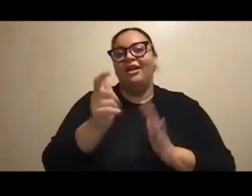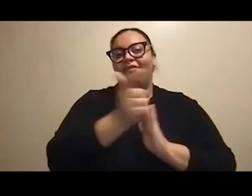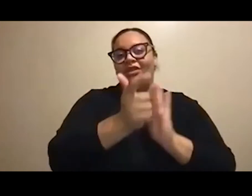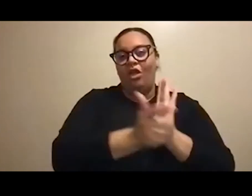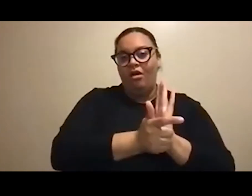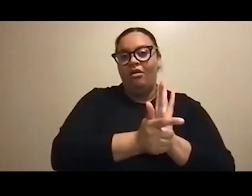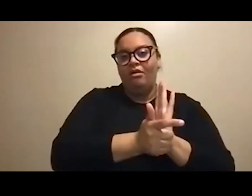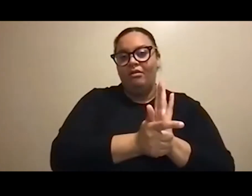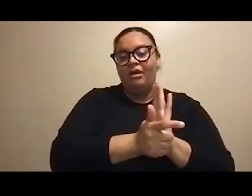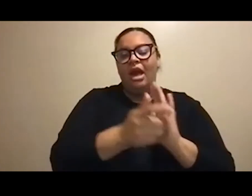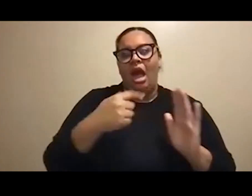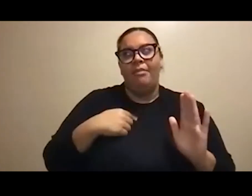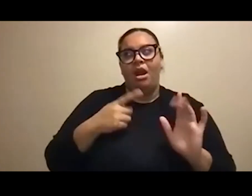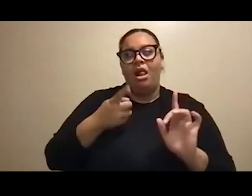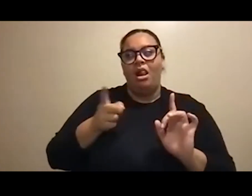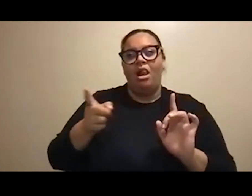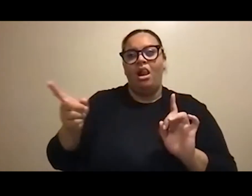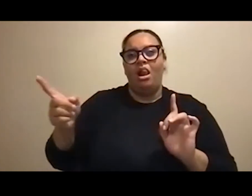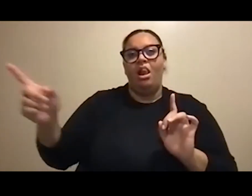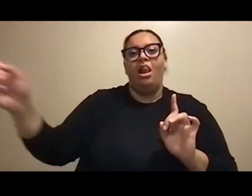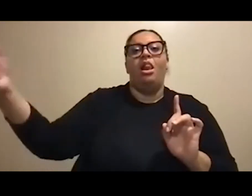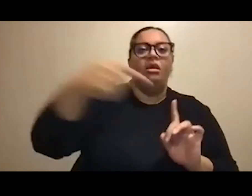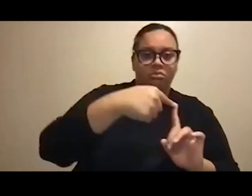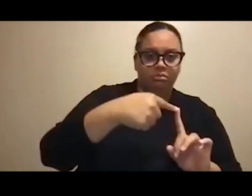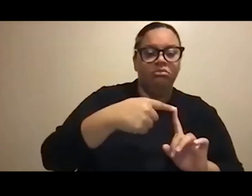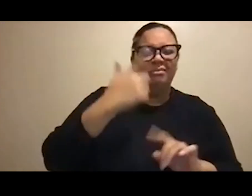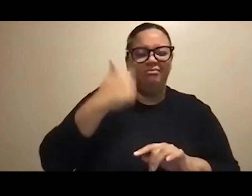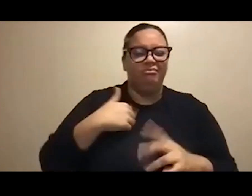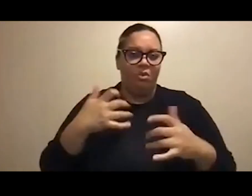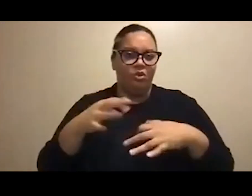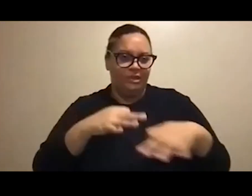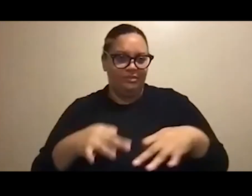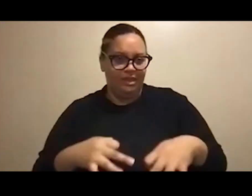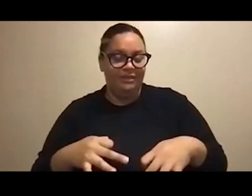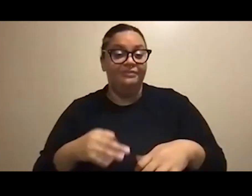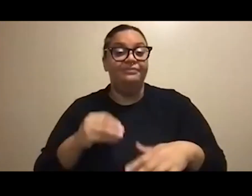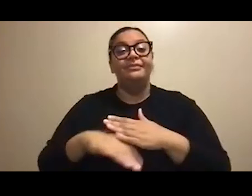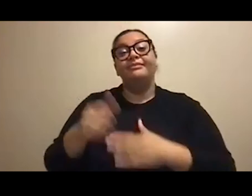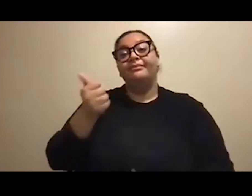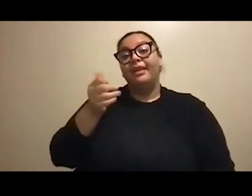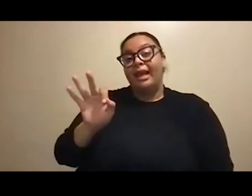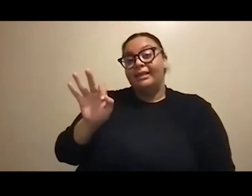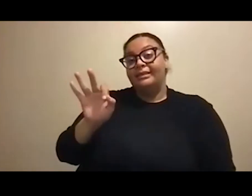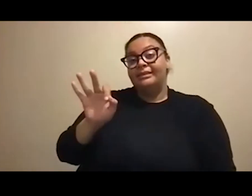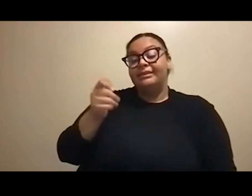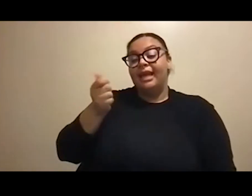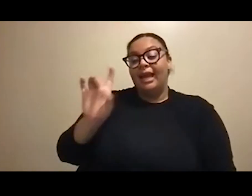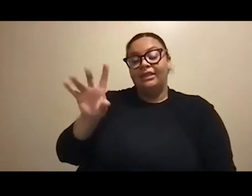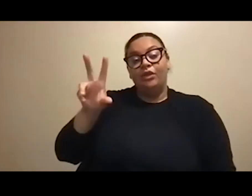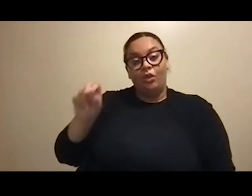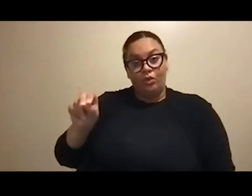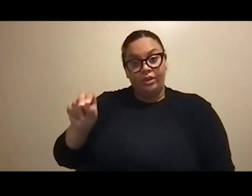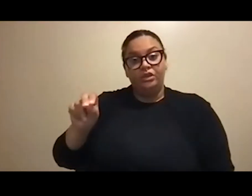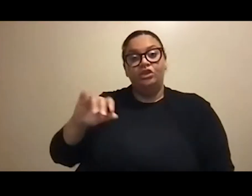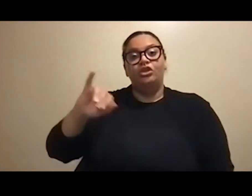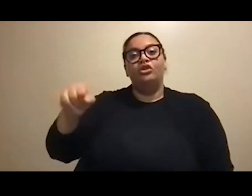short detour, but I'll try and explain it. In the 1830s, when John Marshall, the great John Marshall,